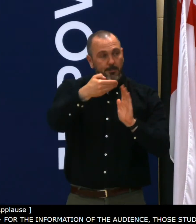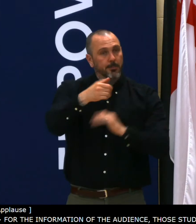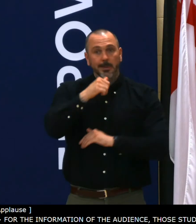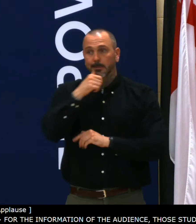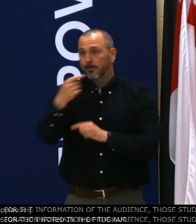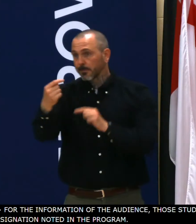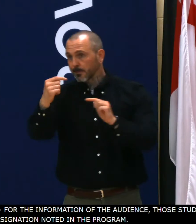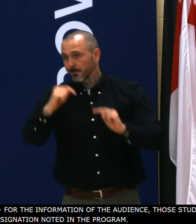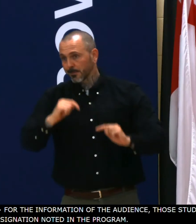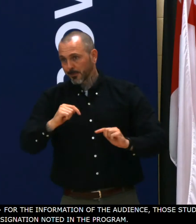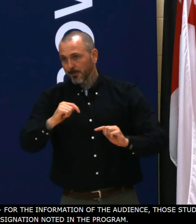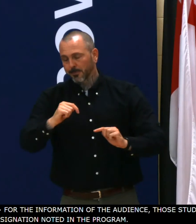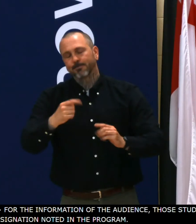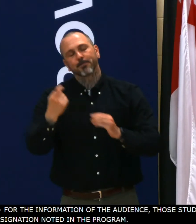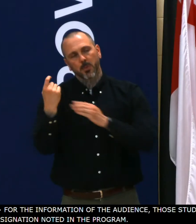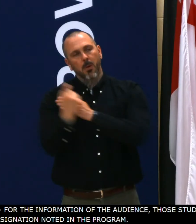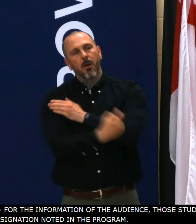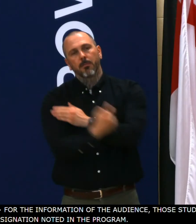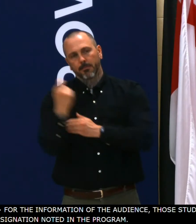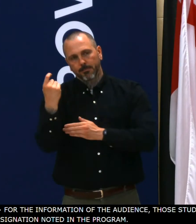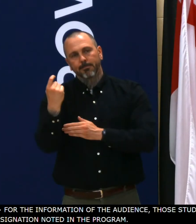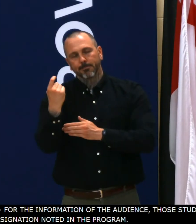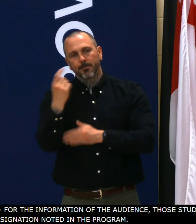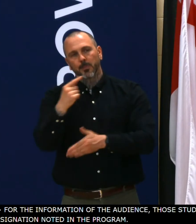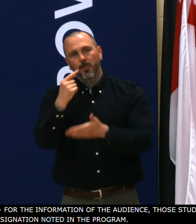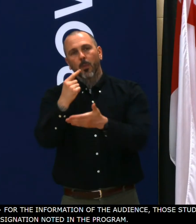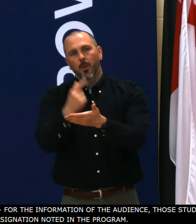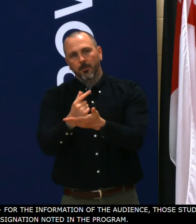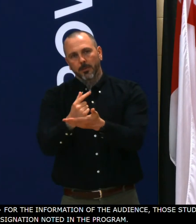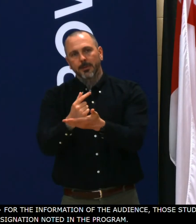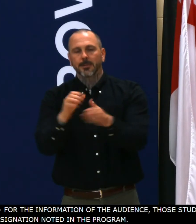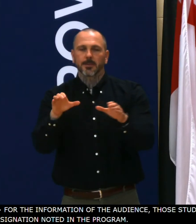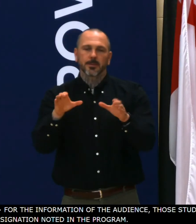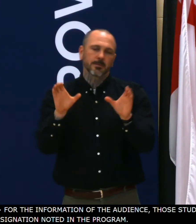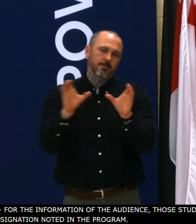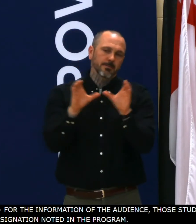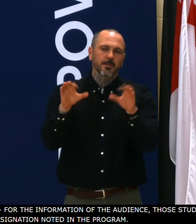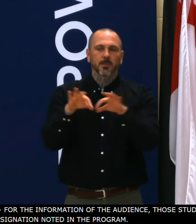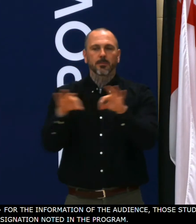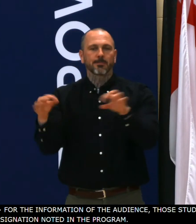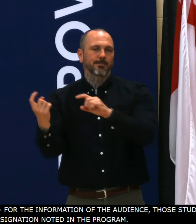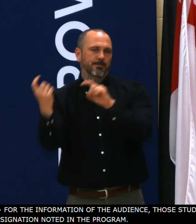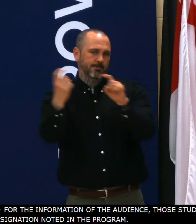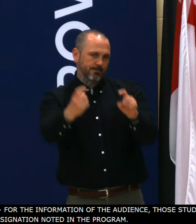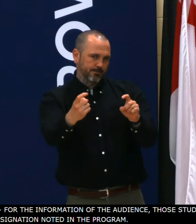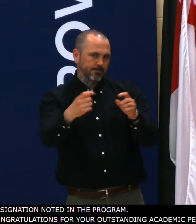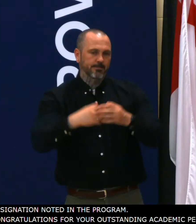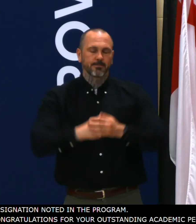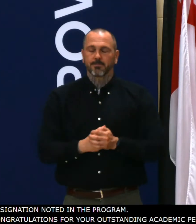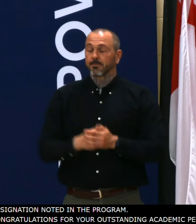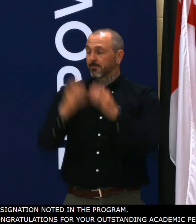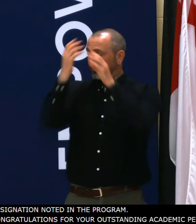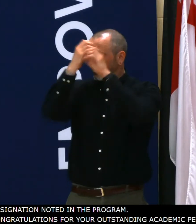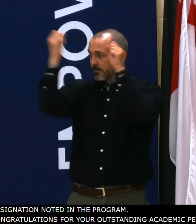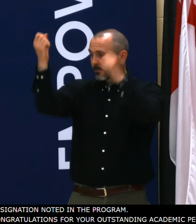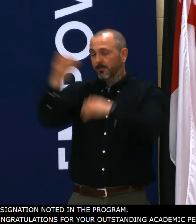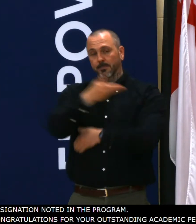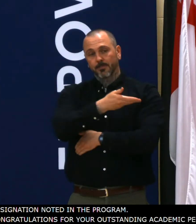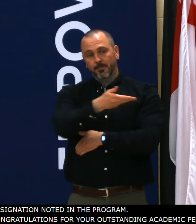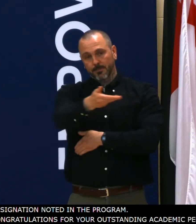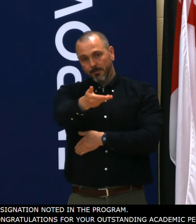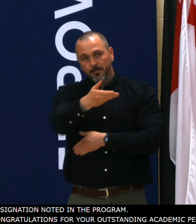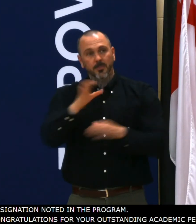us today are automatically admitted to their respective certificates and diplomas. Mr. President, the candidates